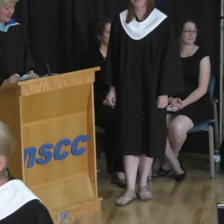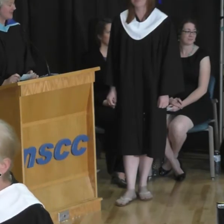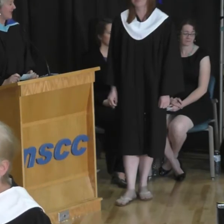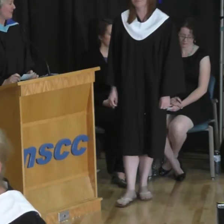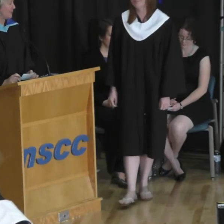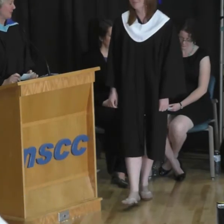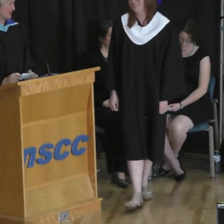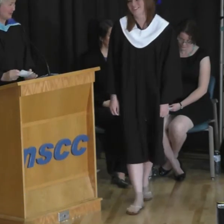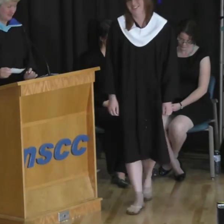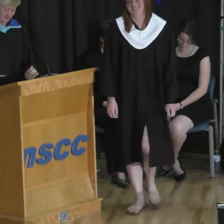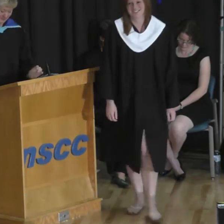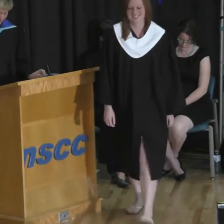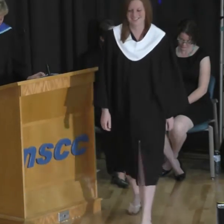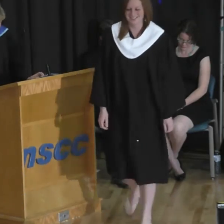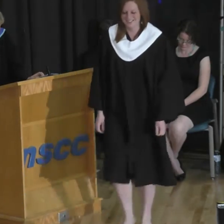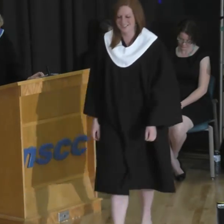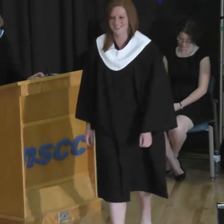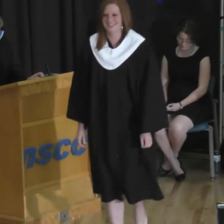Elizabeth Lamb Woodworth.